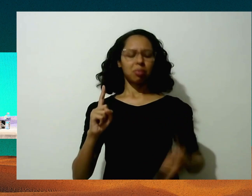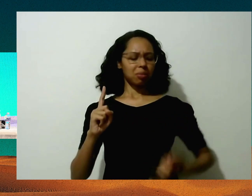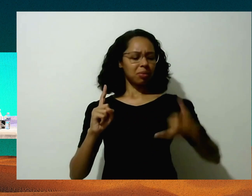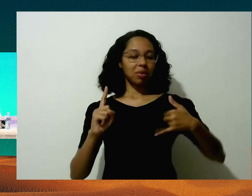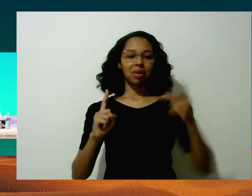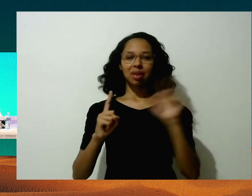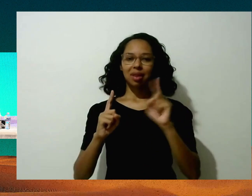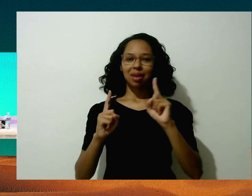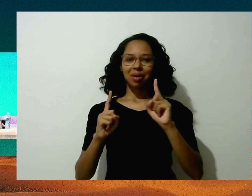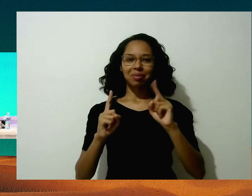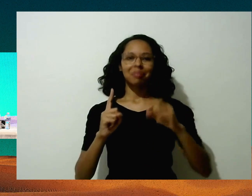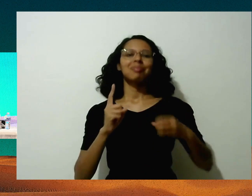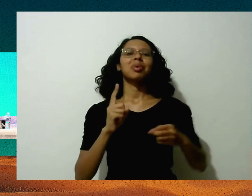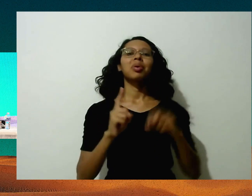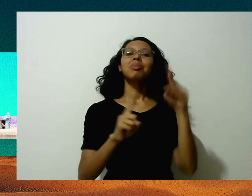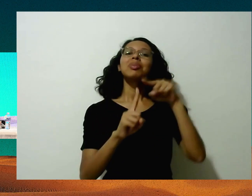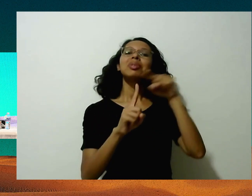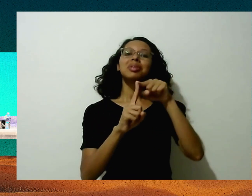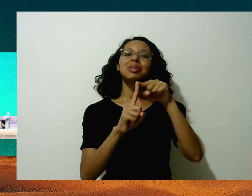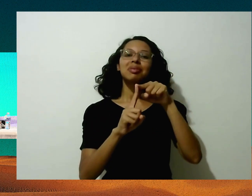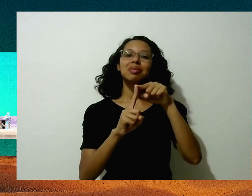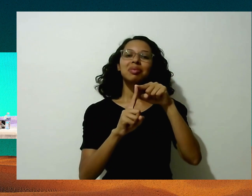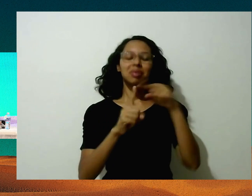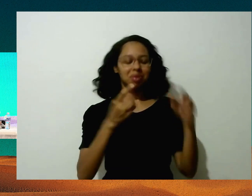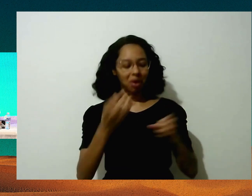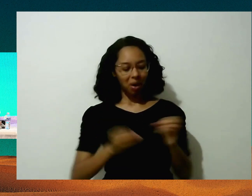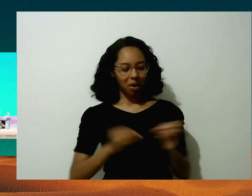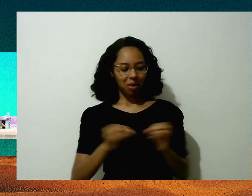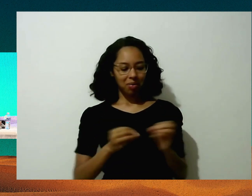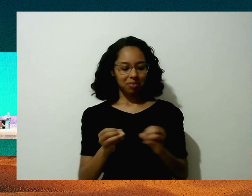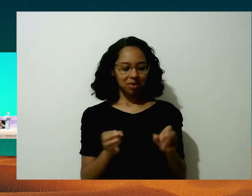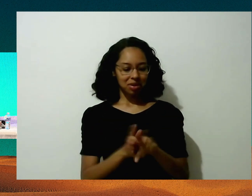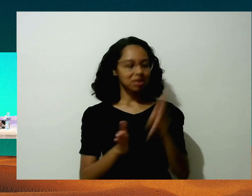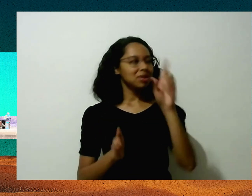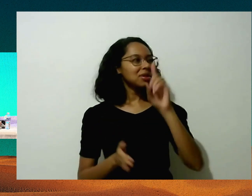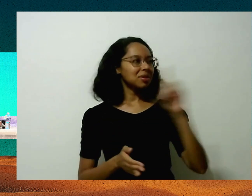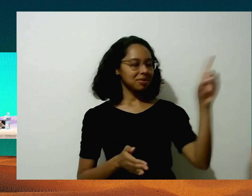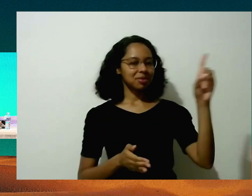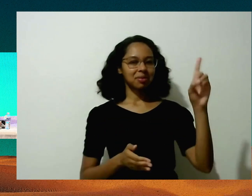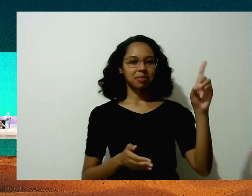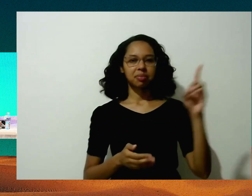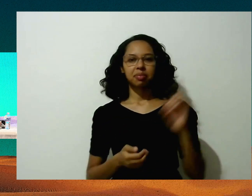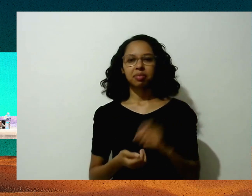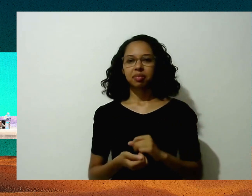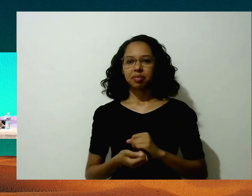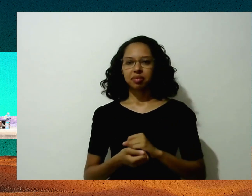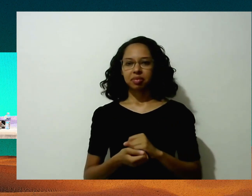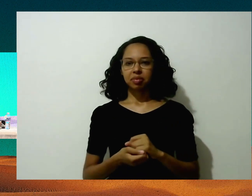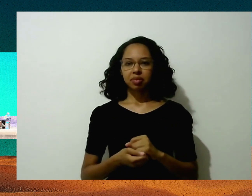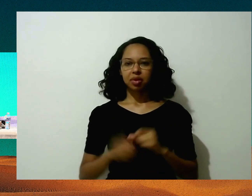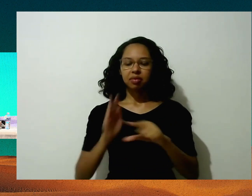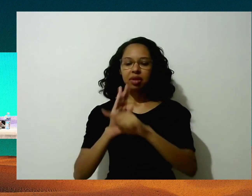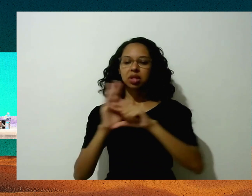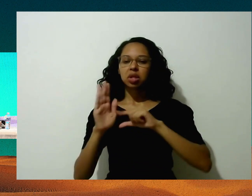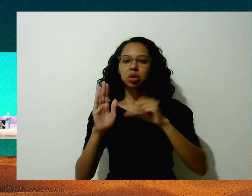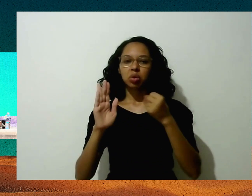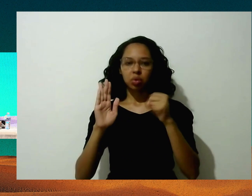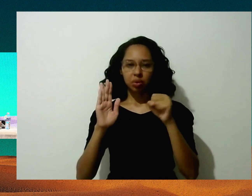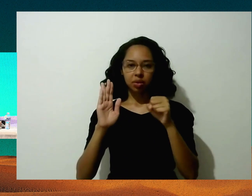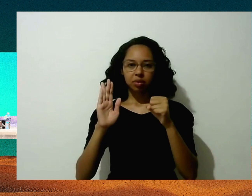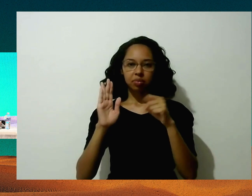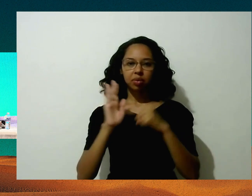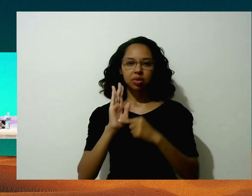for the work of God. Por isso o versículo 18 de Mateus 28, Jesus aproximando-se falou-lhes,